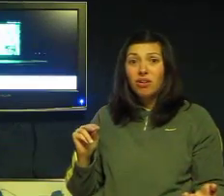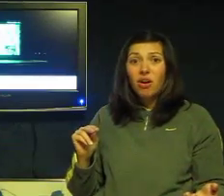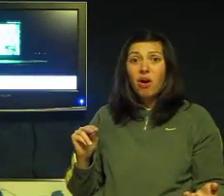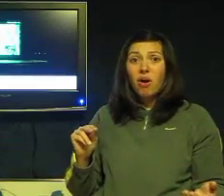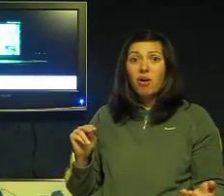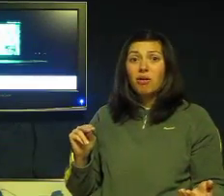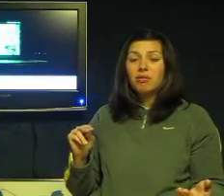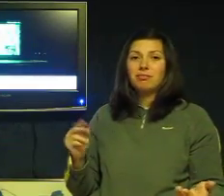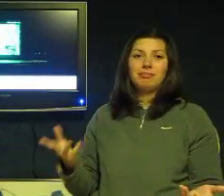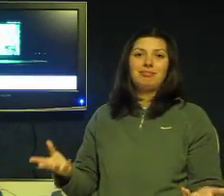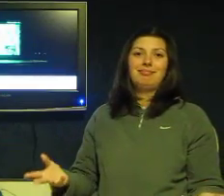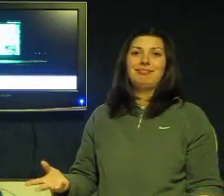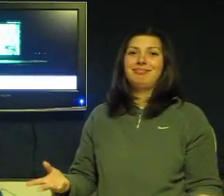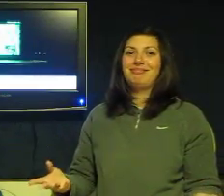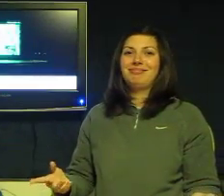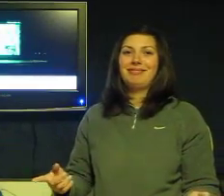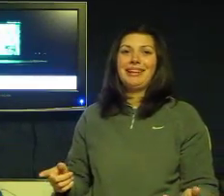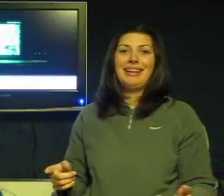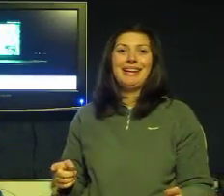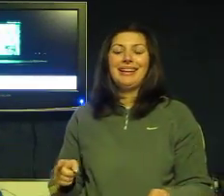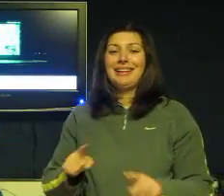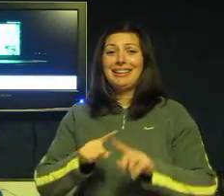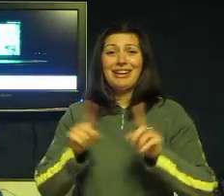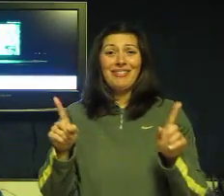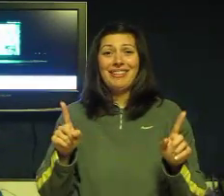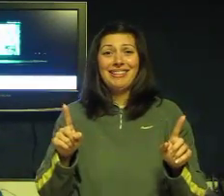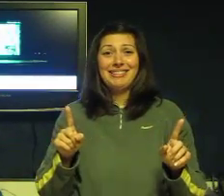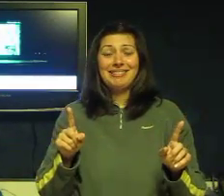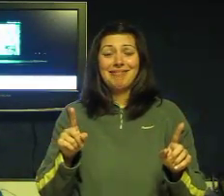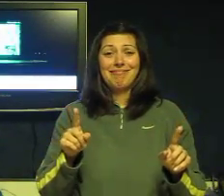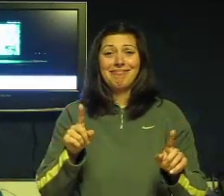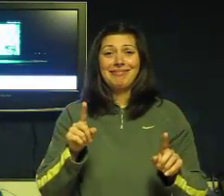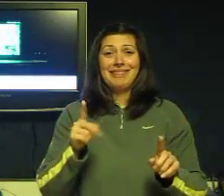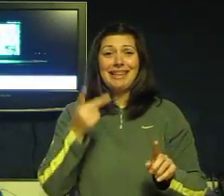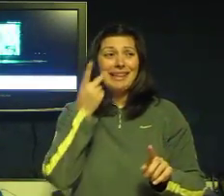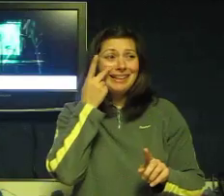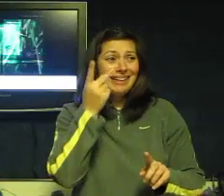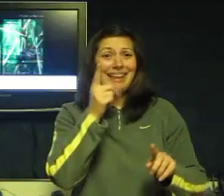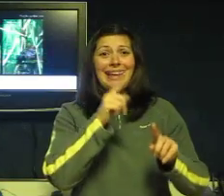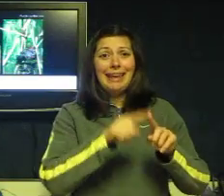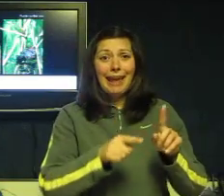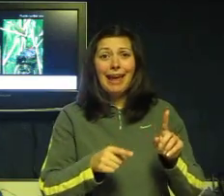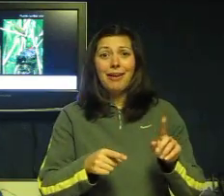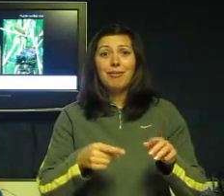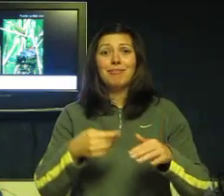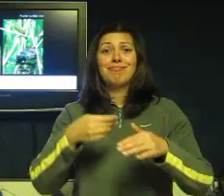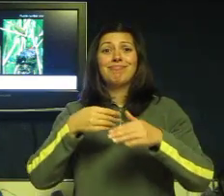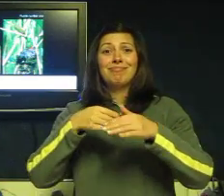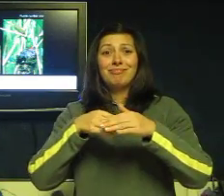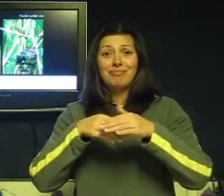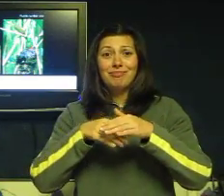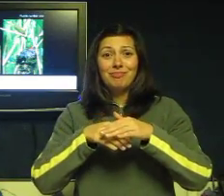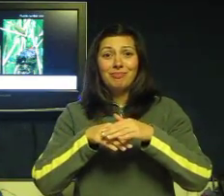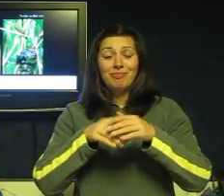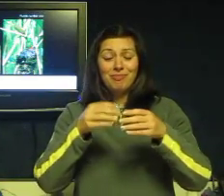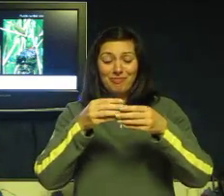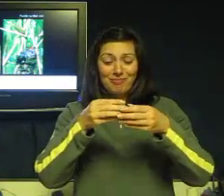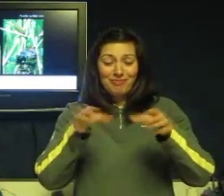Bird brain. Of course, it is a bird brain, but like I said in the